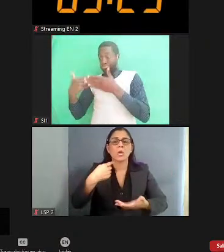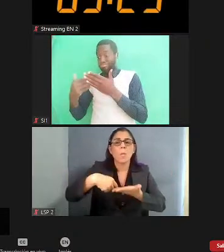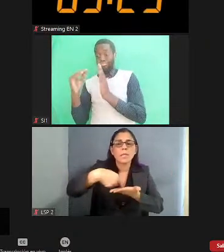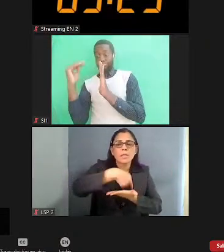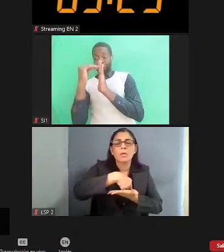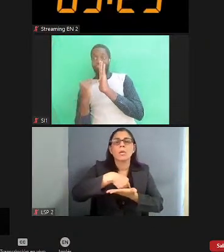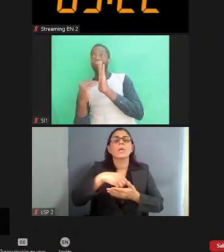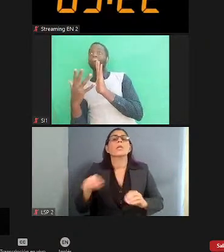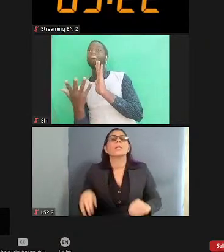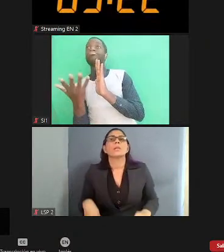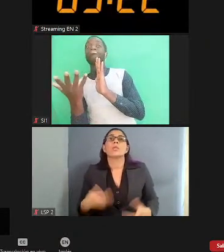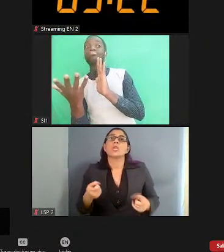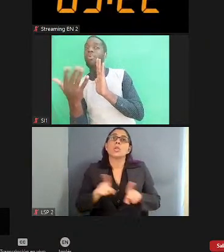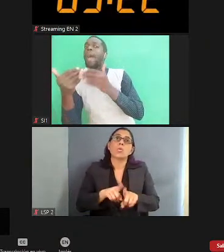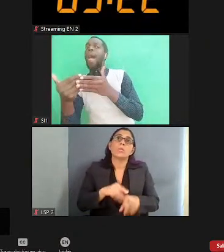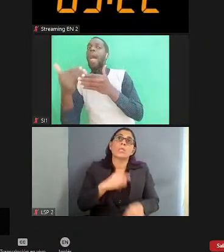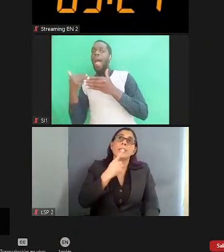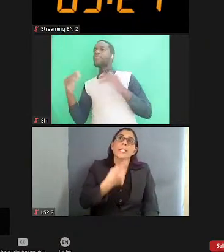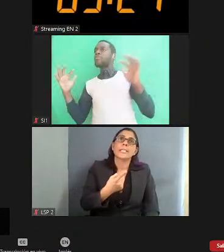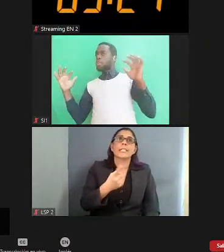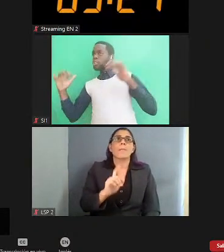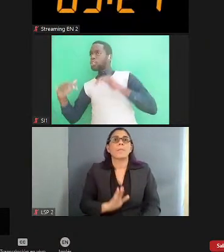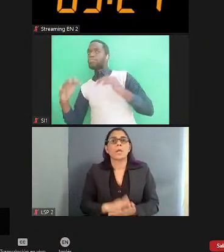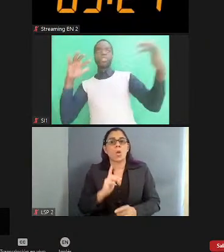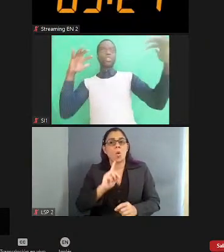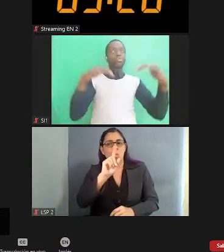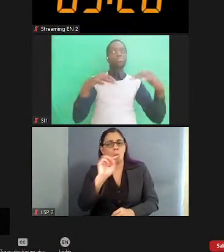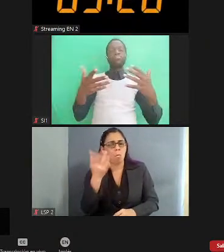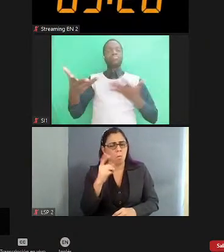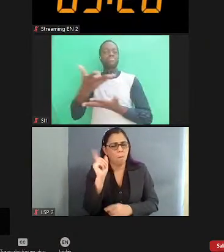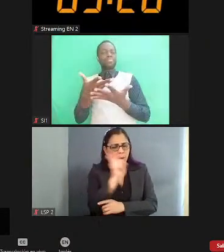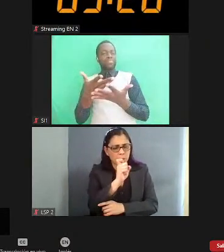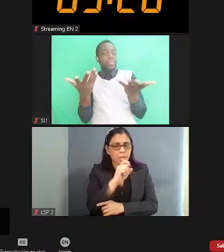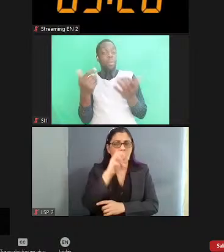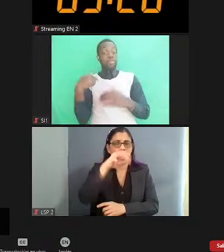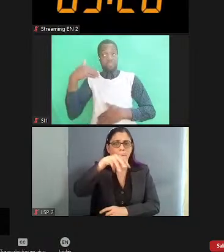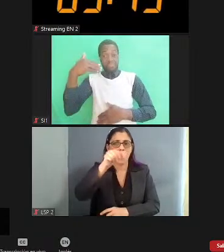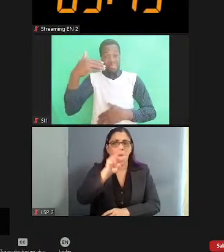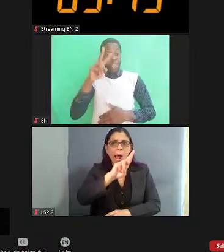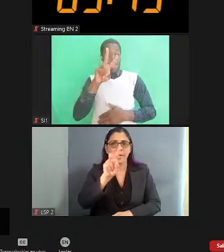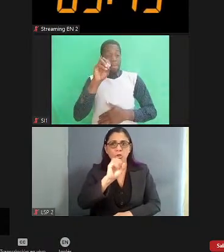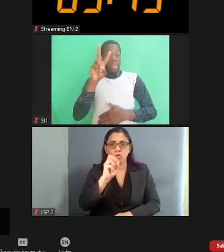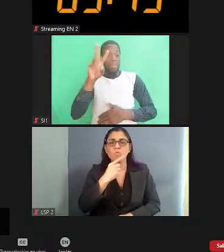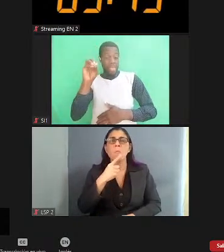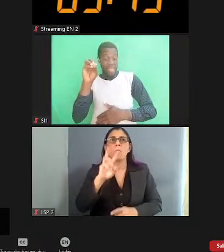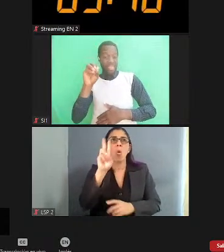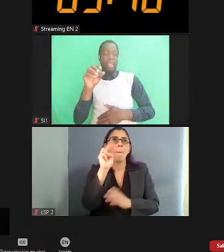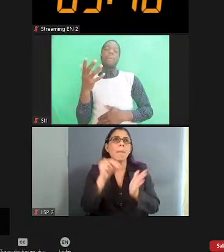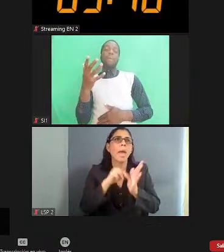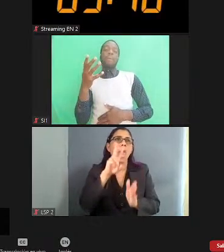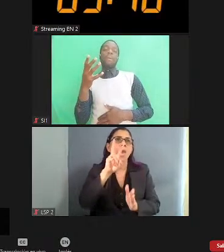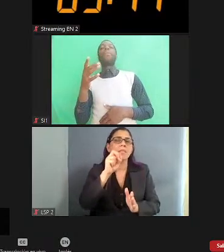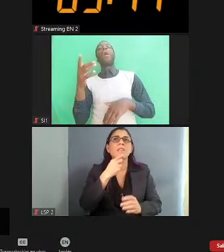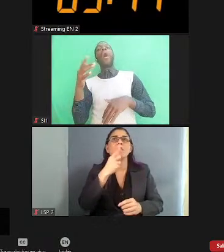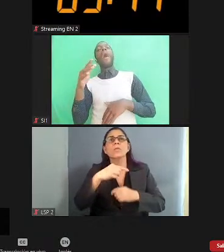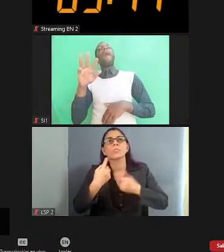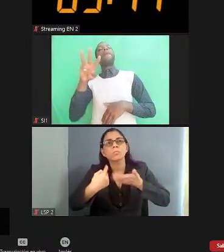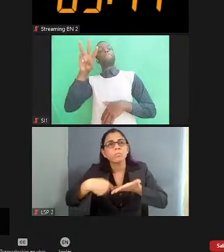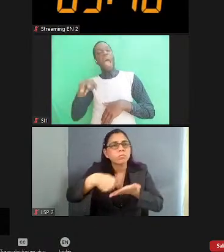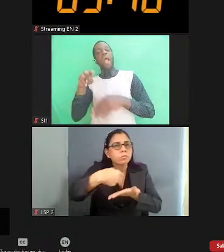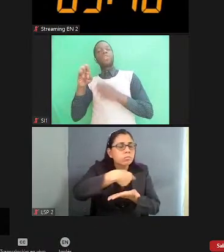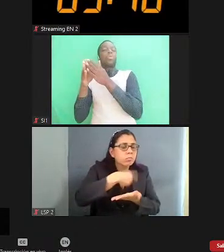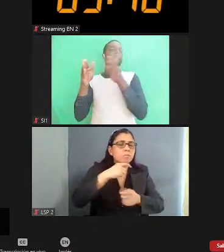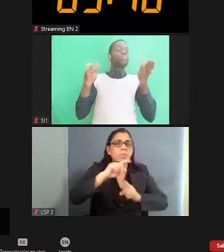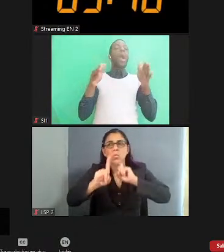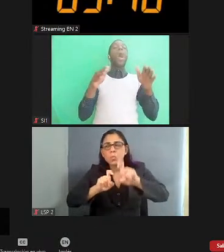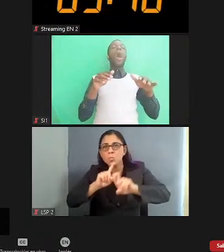project of the policy as such was important so between the months of march and august 2020 we carried